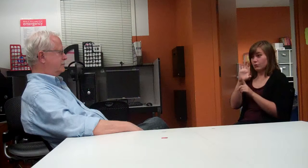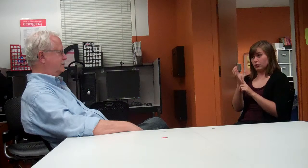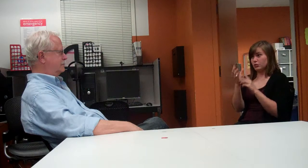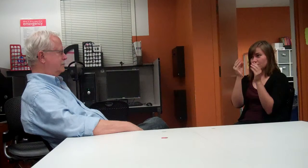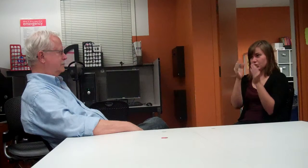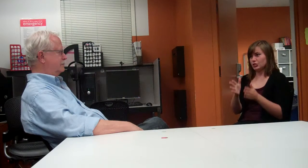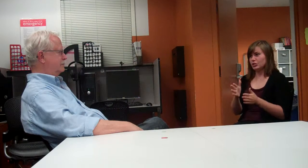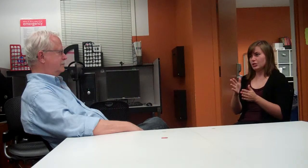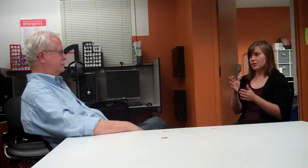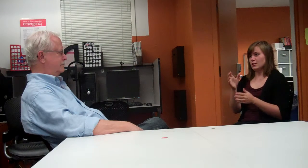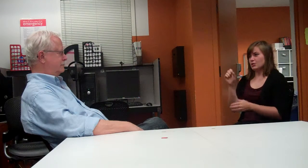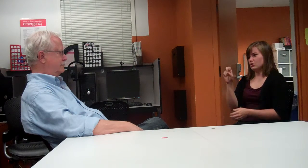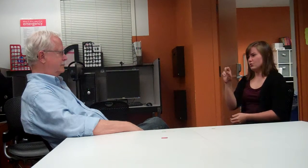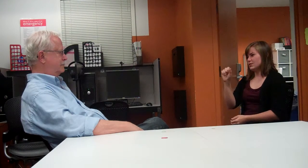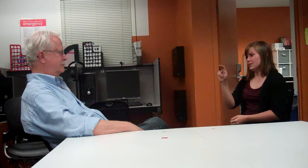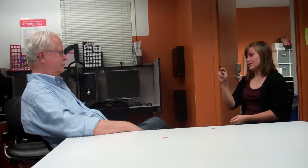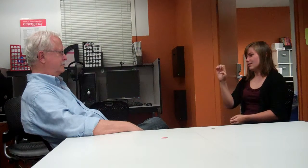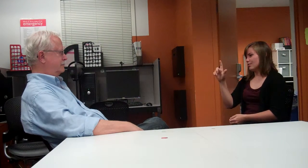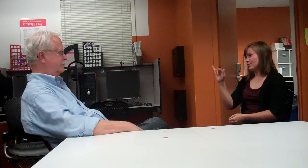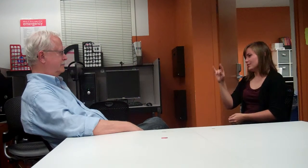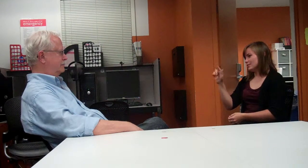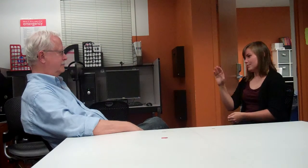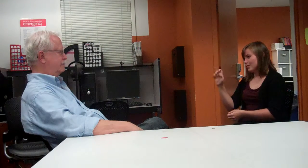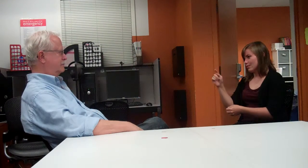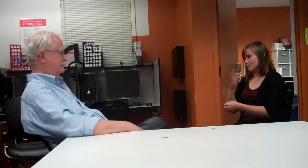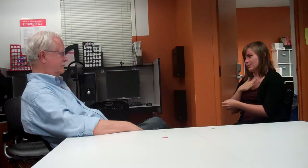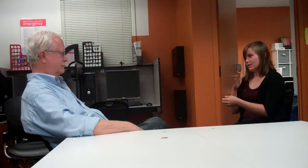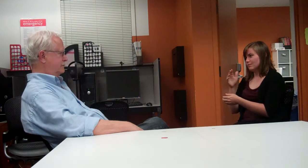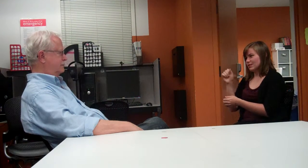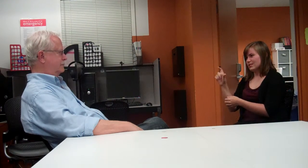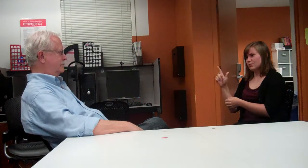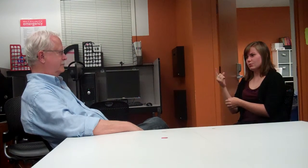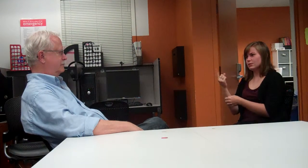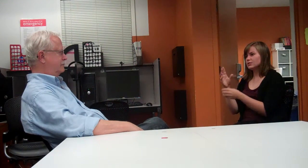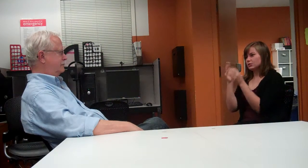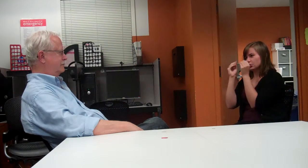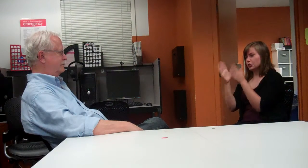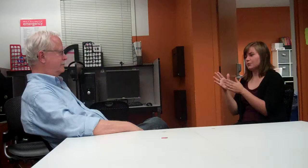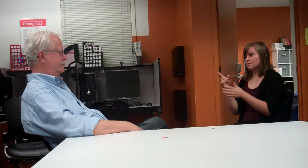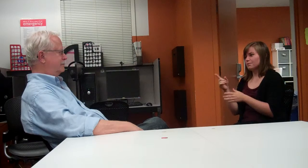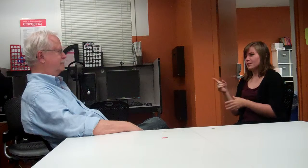Elizabeth was my ASL teacher. And they left a big impression on me, and I thought it was pretty great.